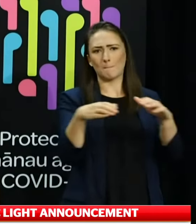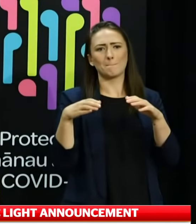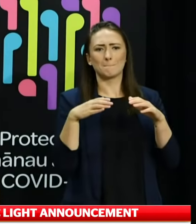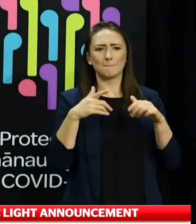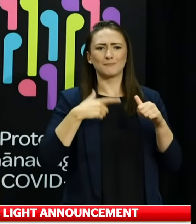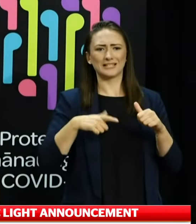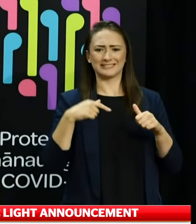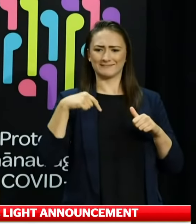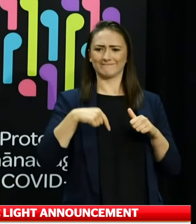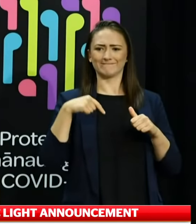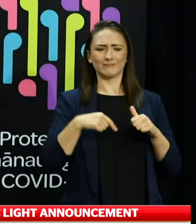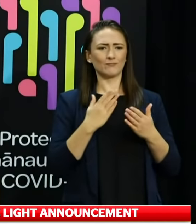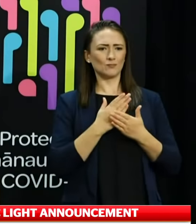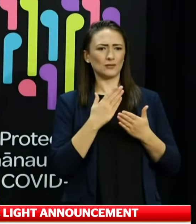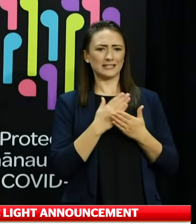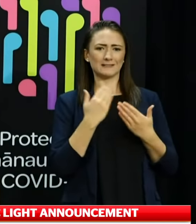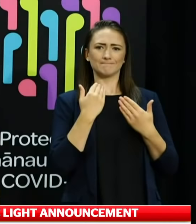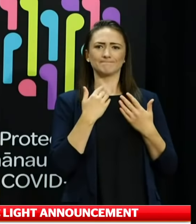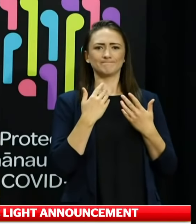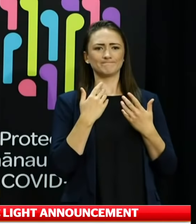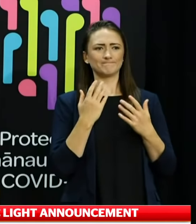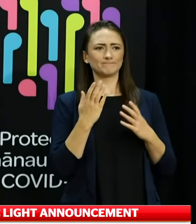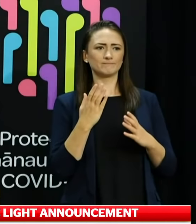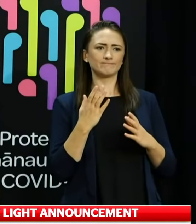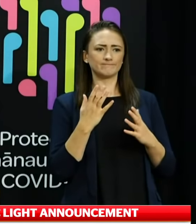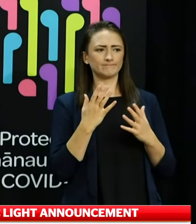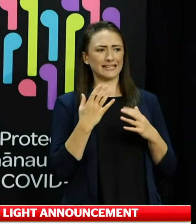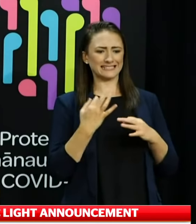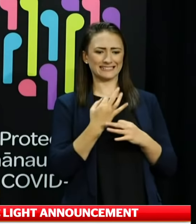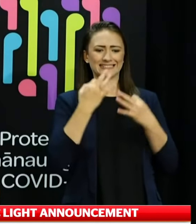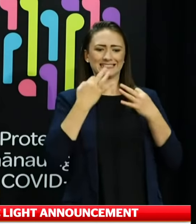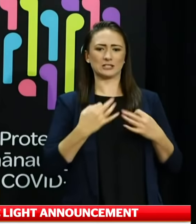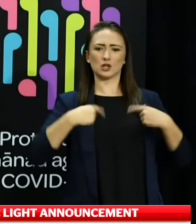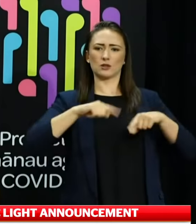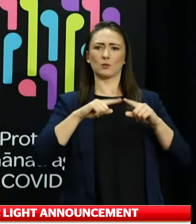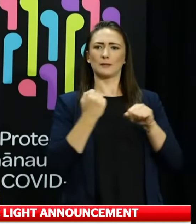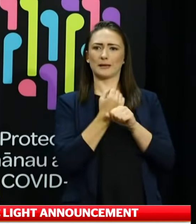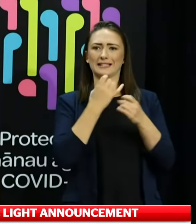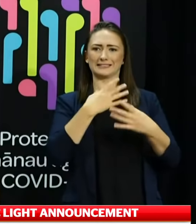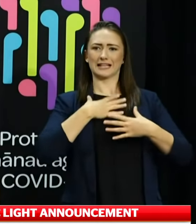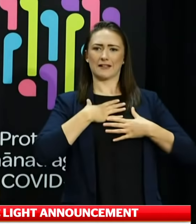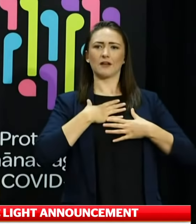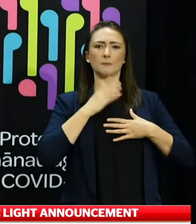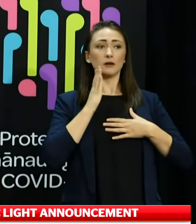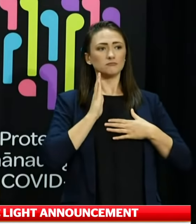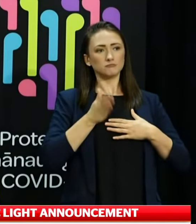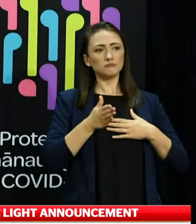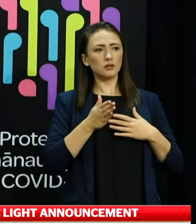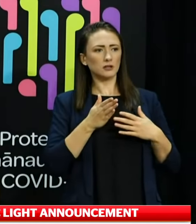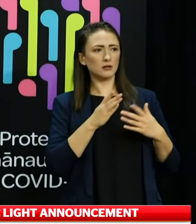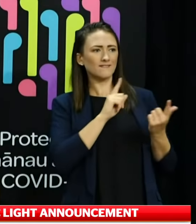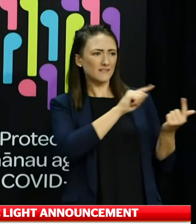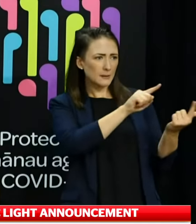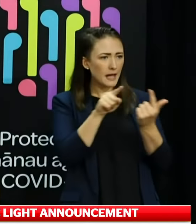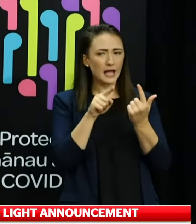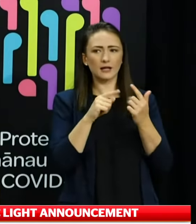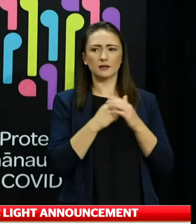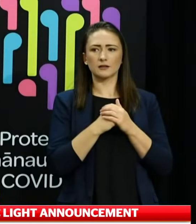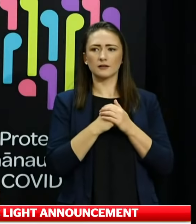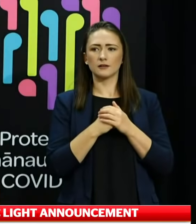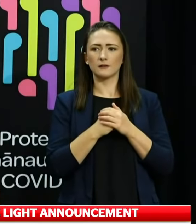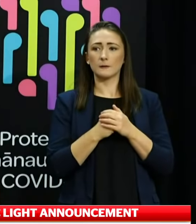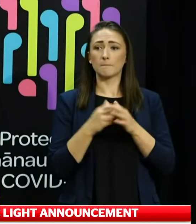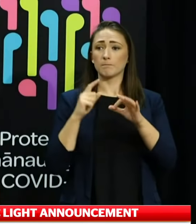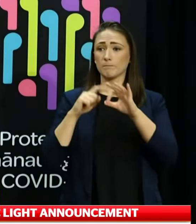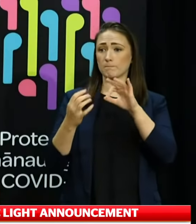because of the sort of constraints that we have, but we've certainly received feedback from groups. So going forward then, will you not be consulting with